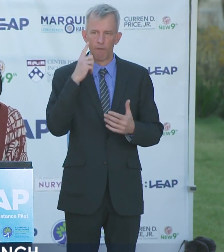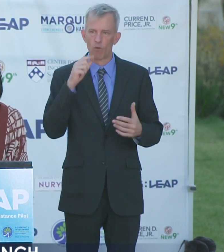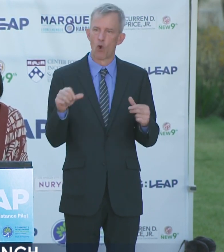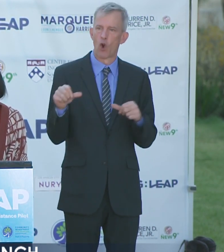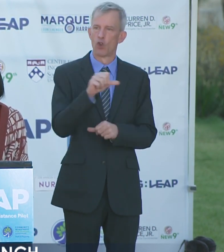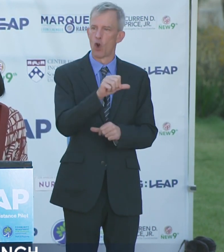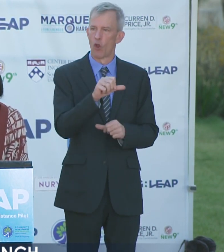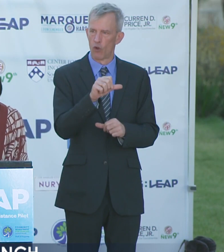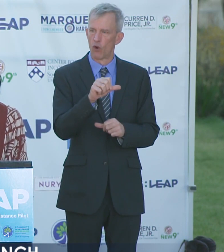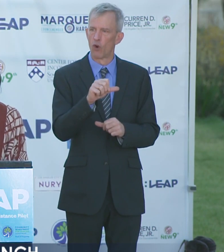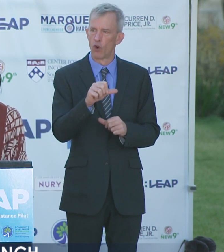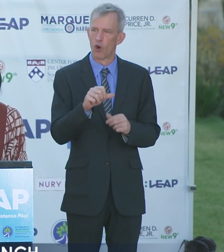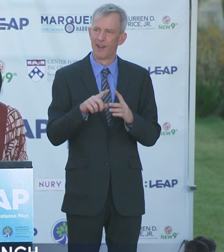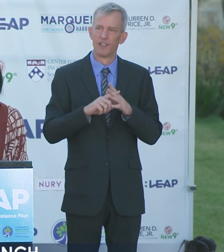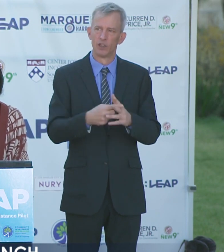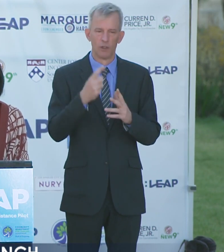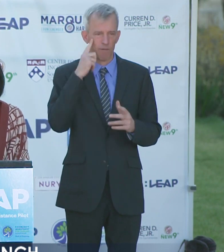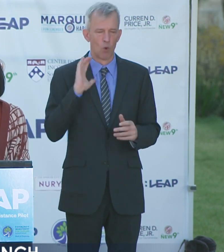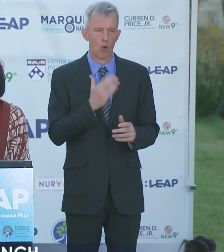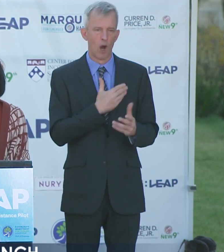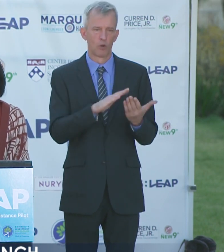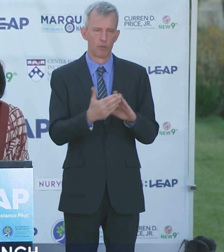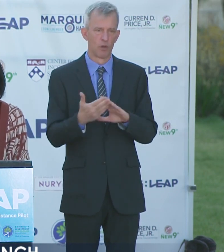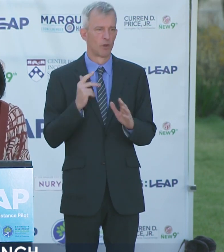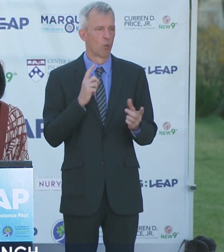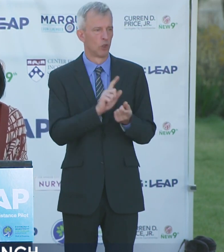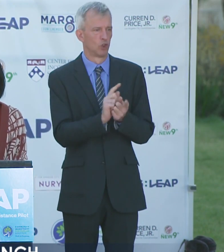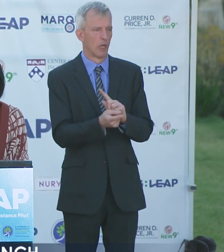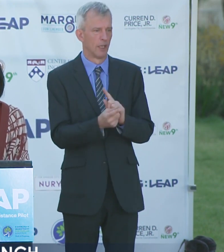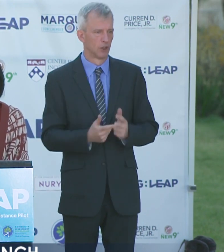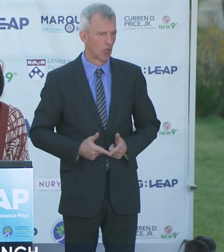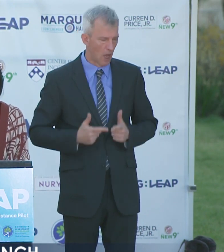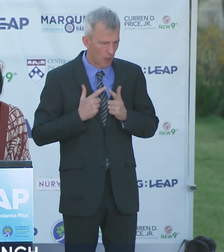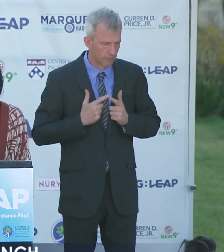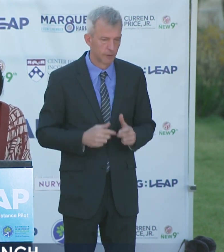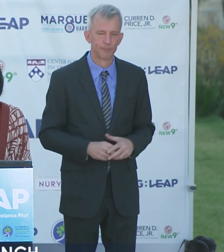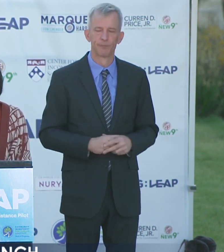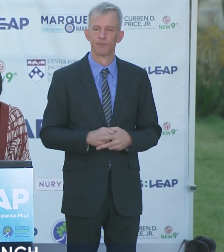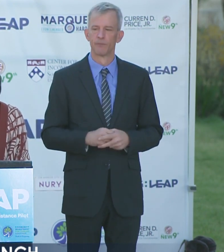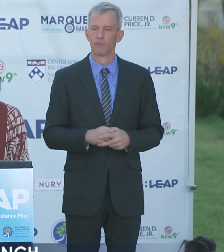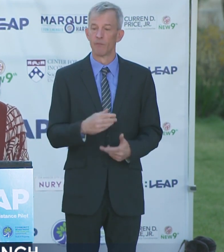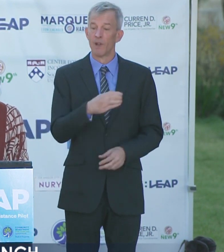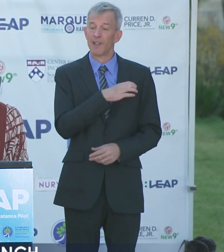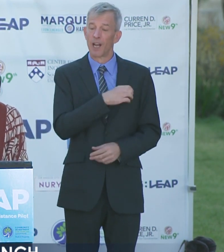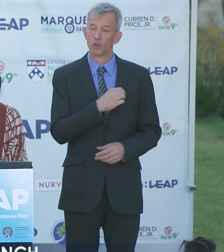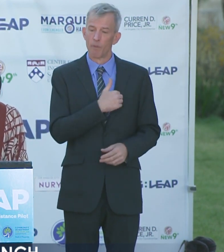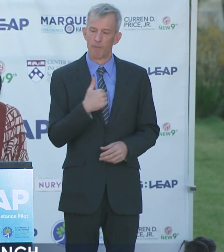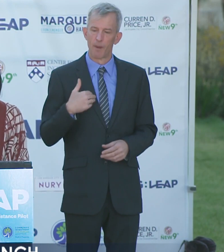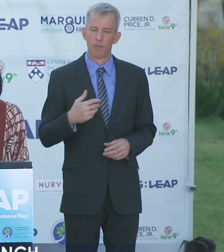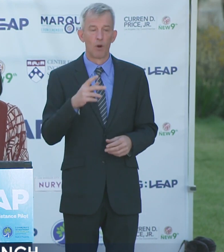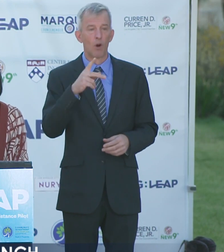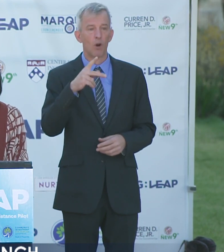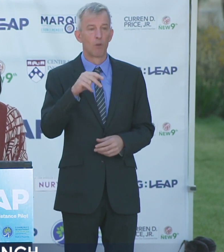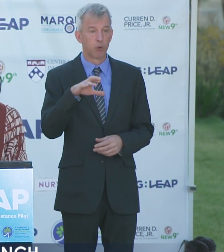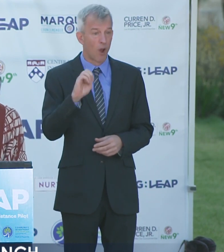community that will transform lives. Councilmember Price reached out to ask not only